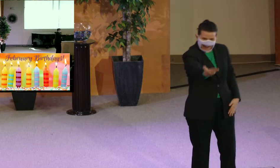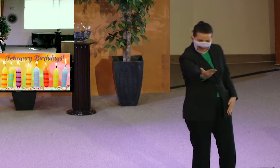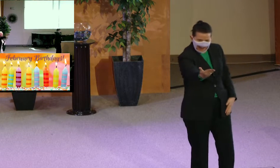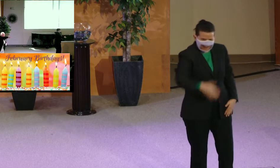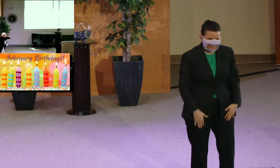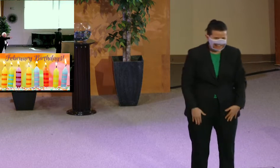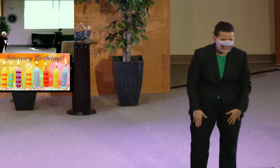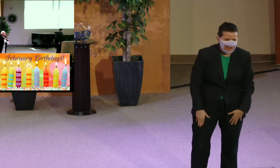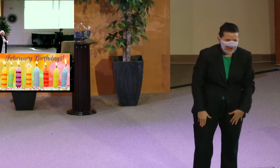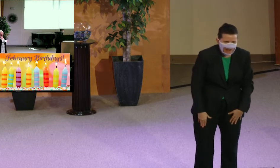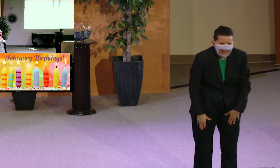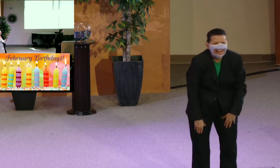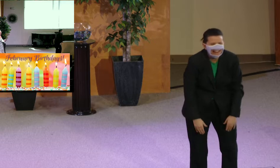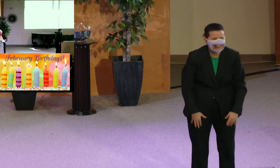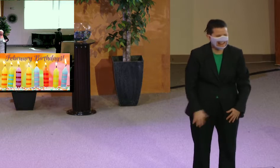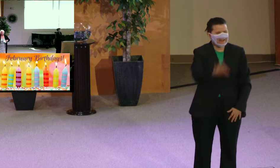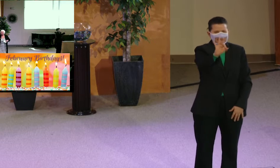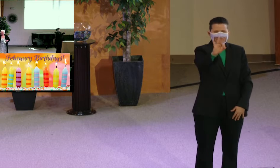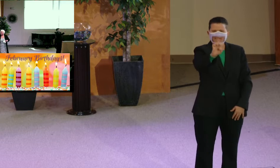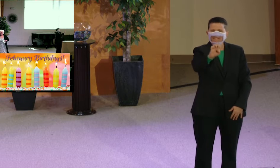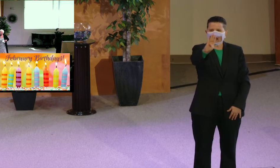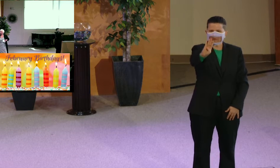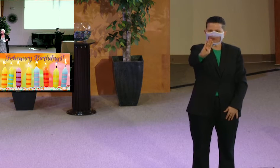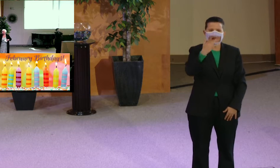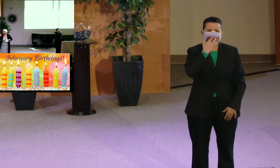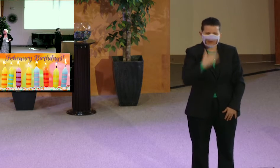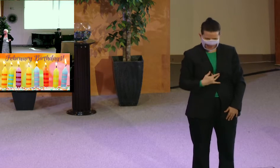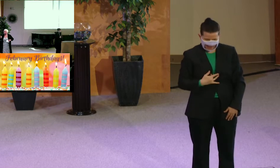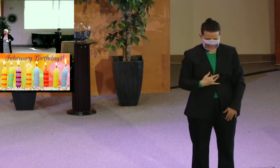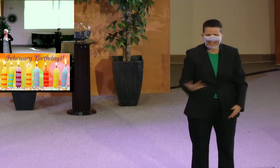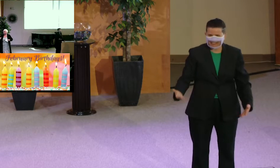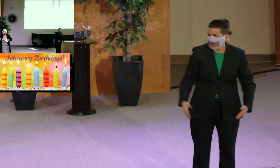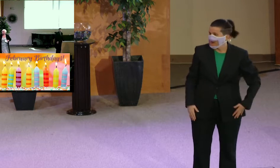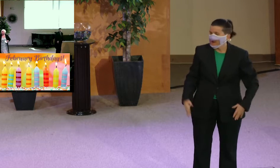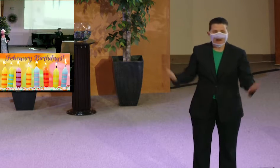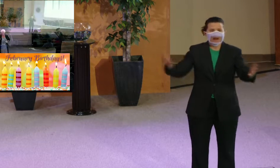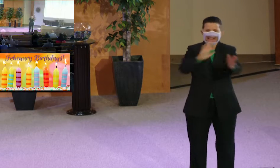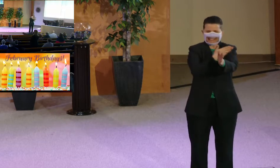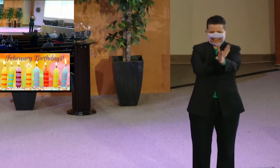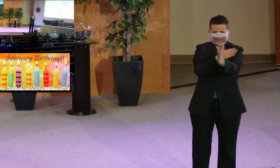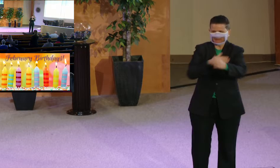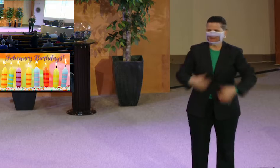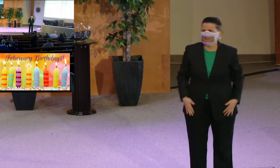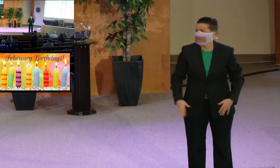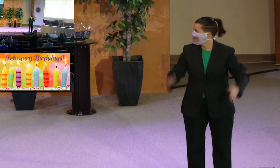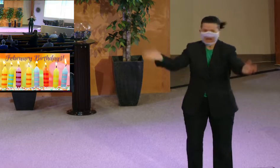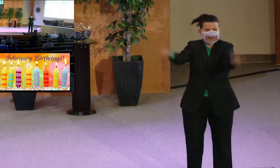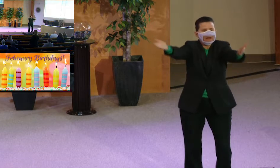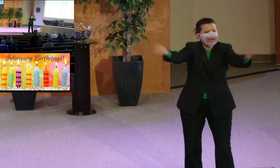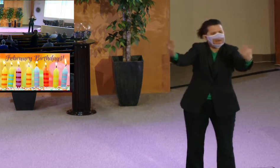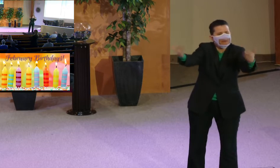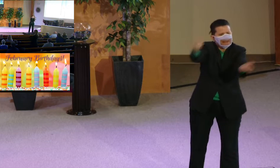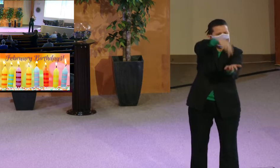Welcome. Love it. Love it, Valerie. Okay, would you mind? Can we sing to them? Stay standing.